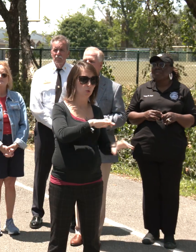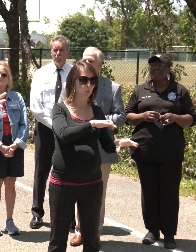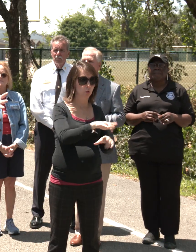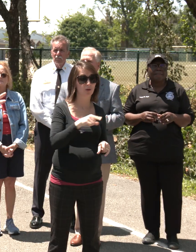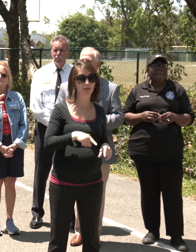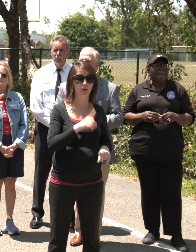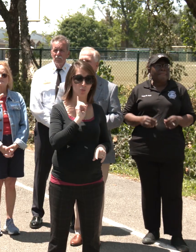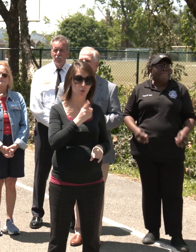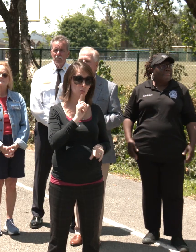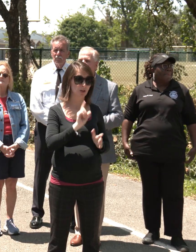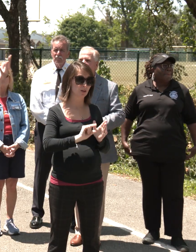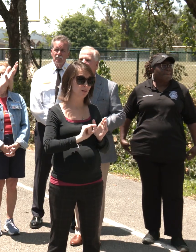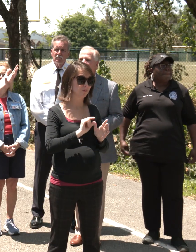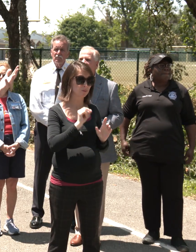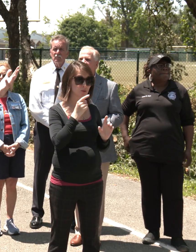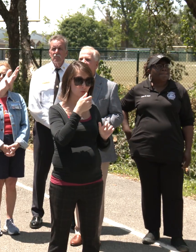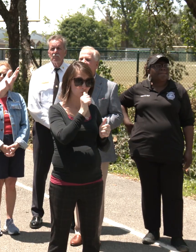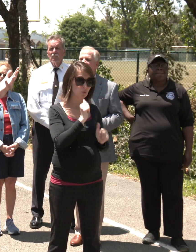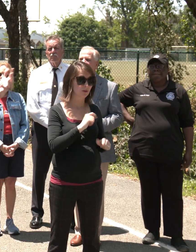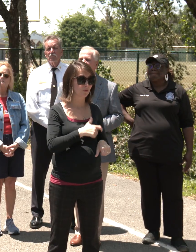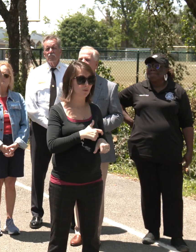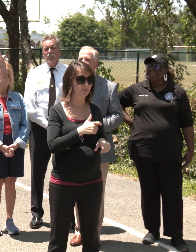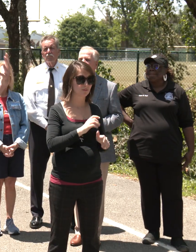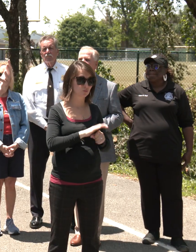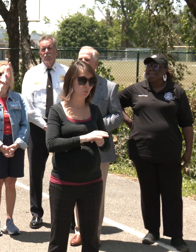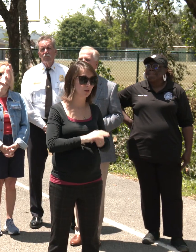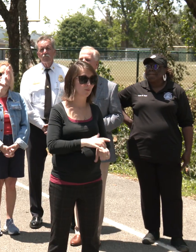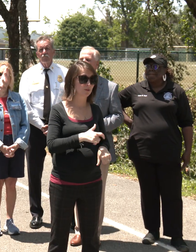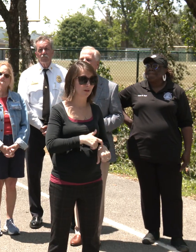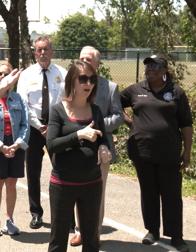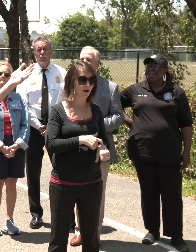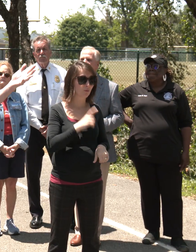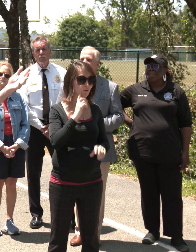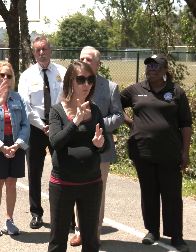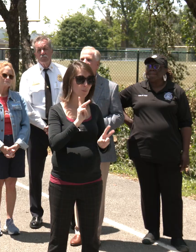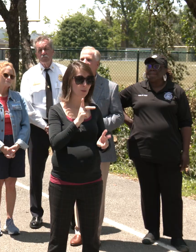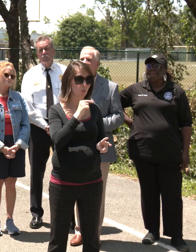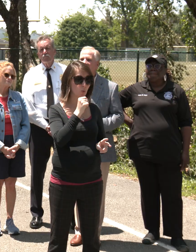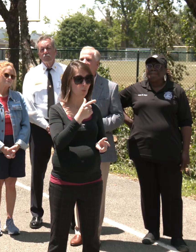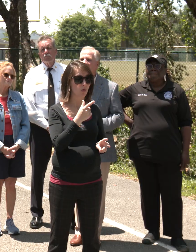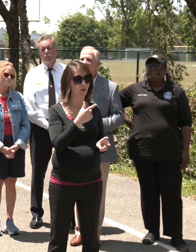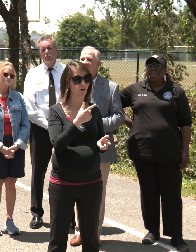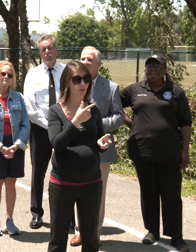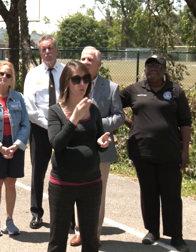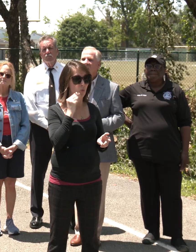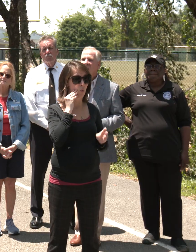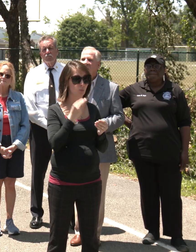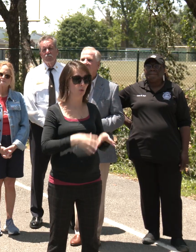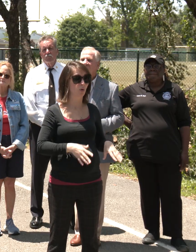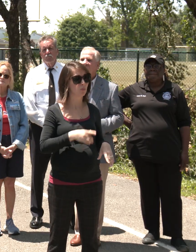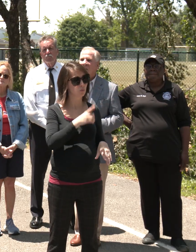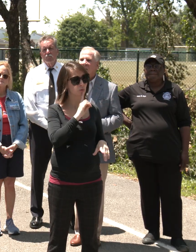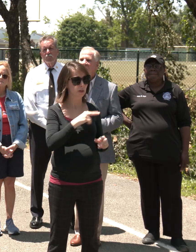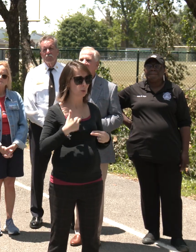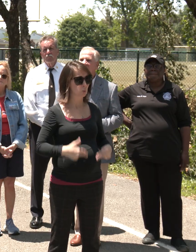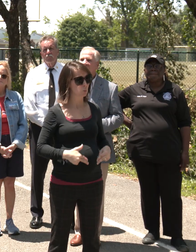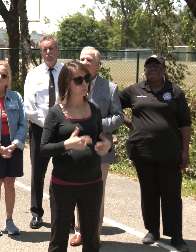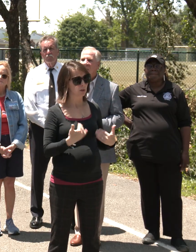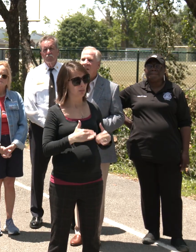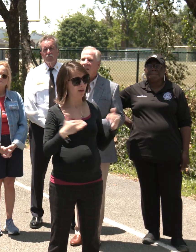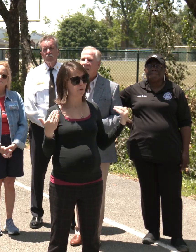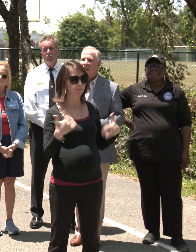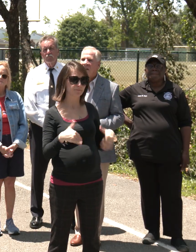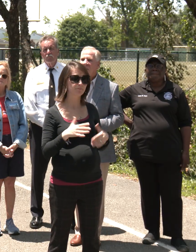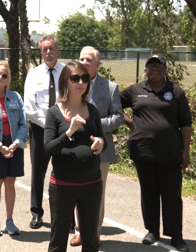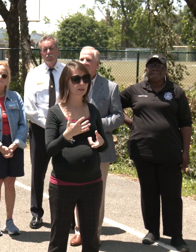is a really stressful time for people who are out of their homes, right, on a human level. So thank you for what you're doing. Yeah, that's part of FEMA's